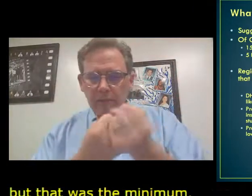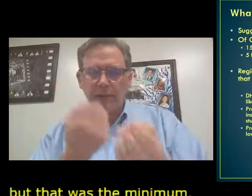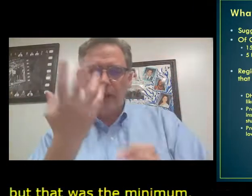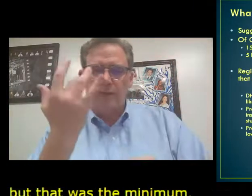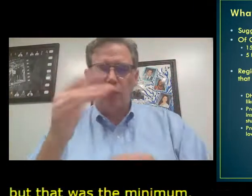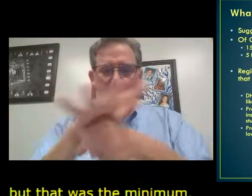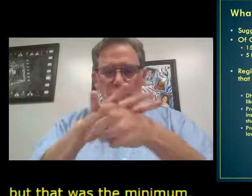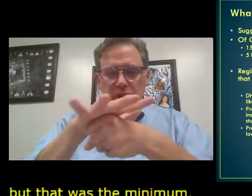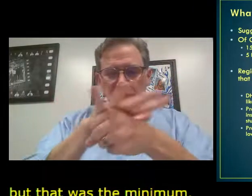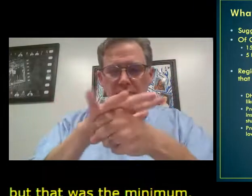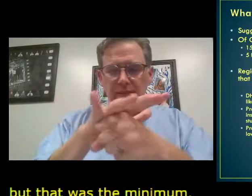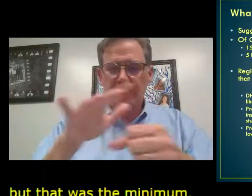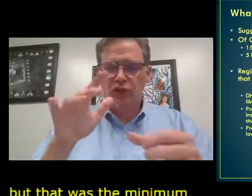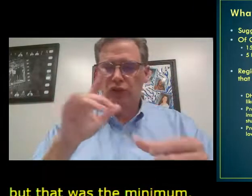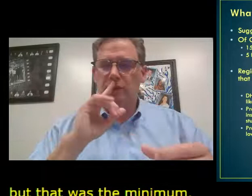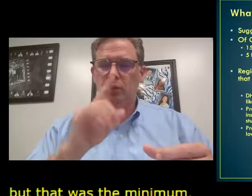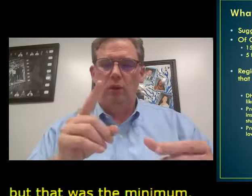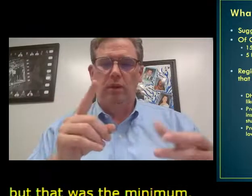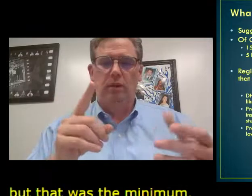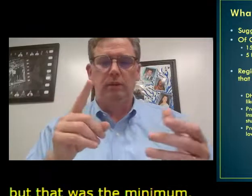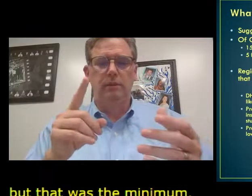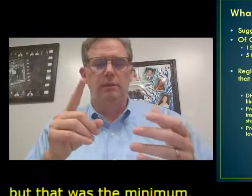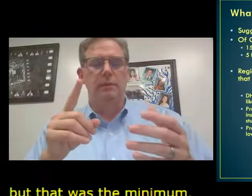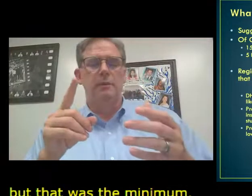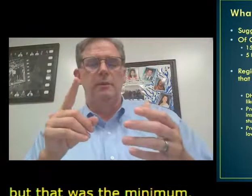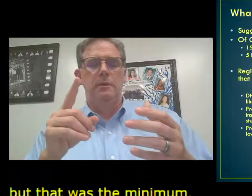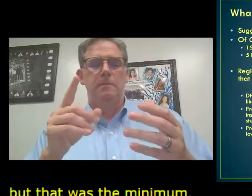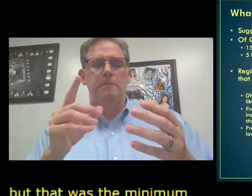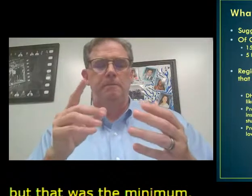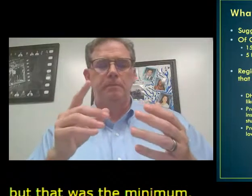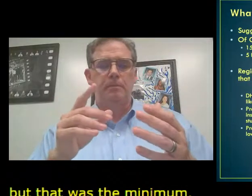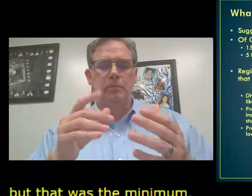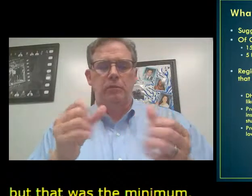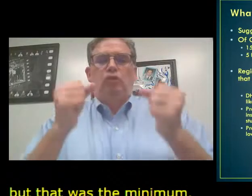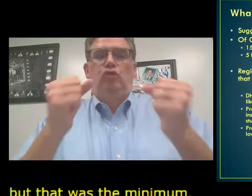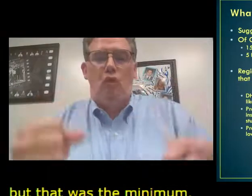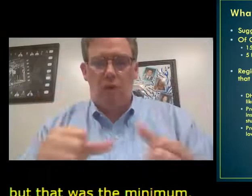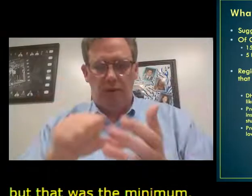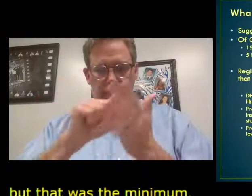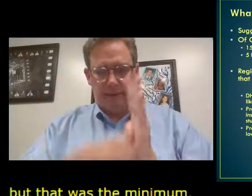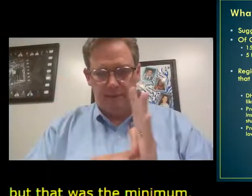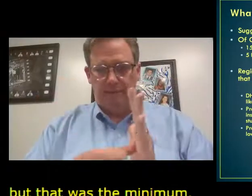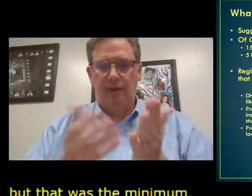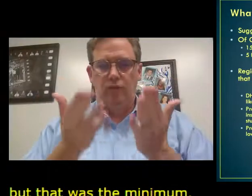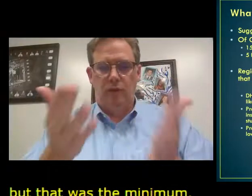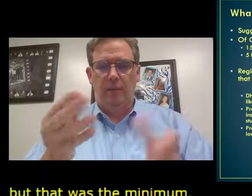You can see the bullets, the rationale for regionalized programs.